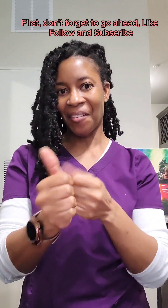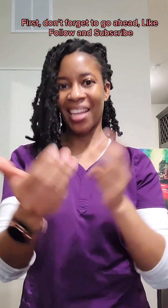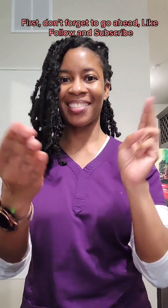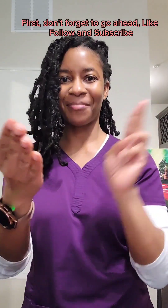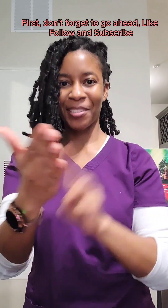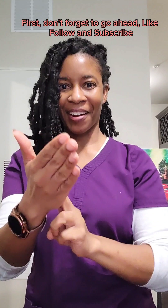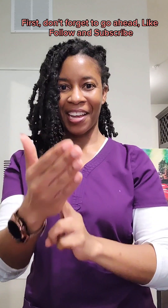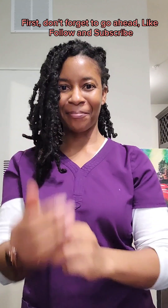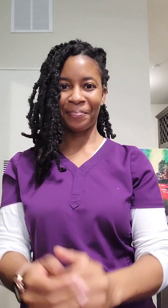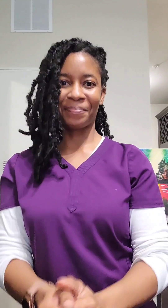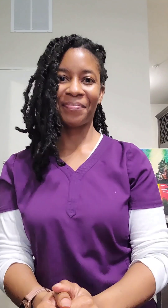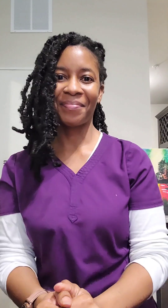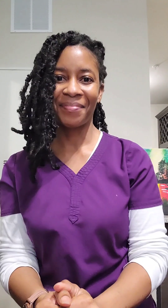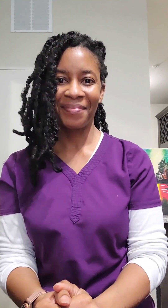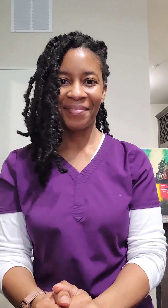and subscribe.